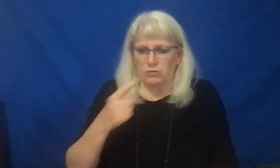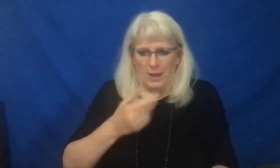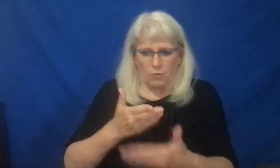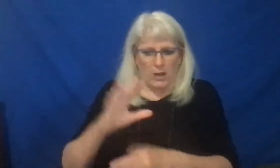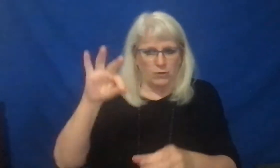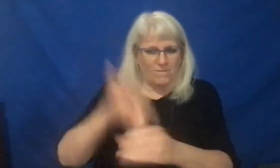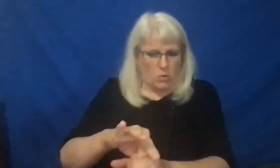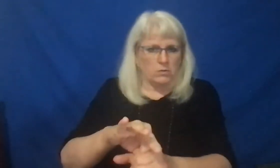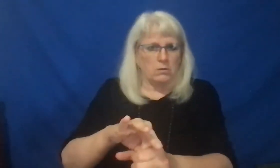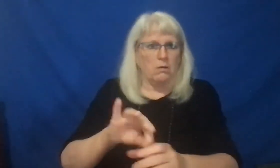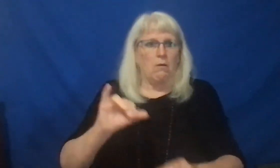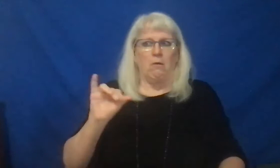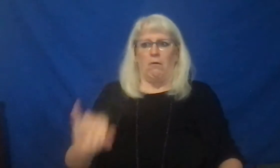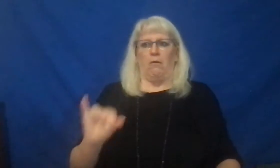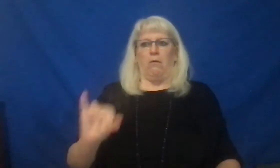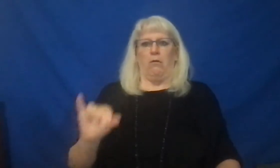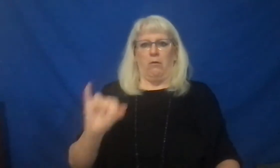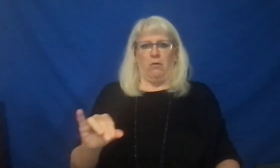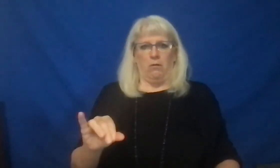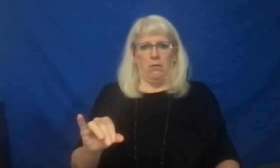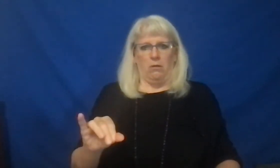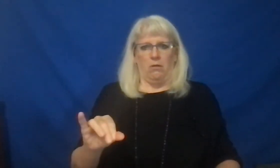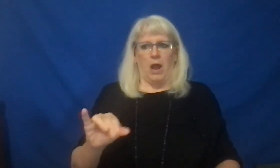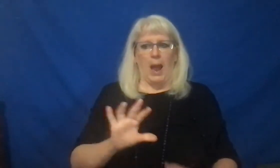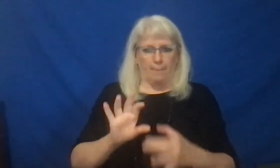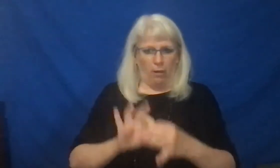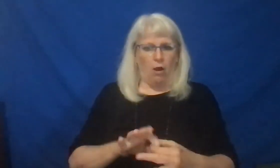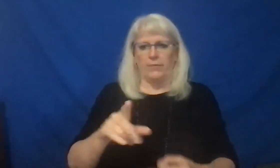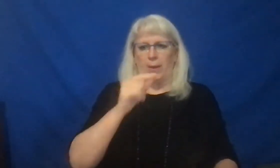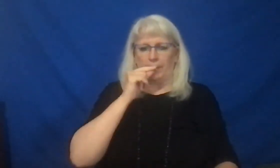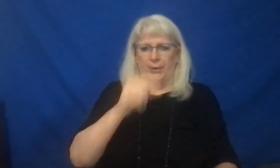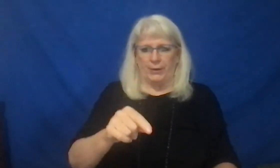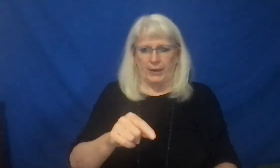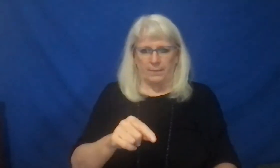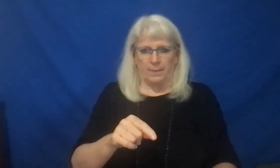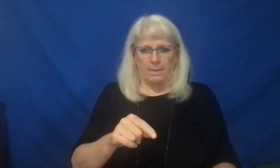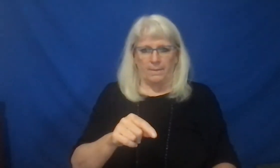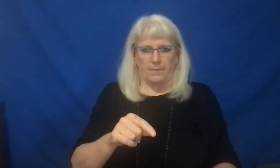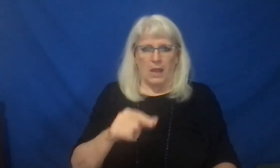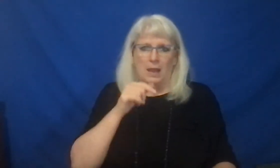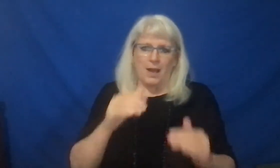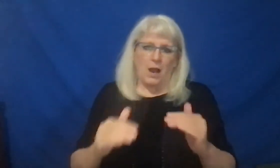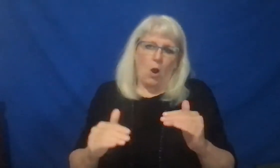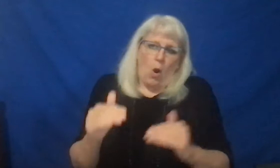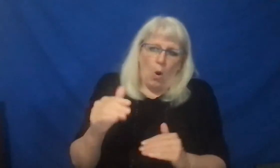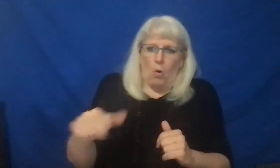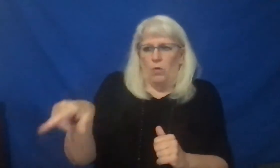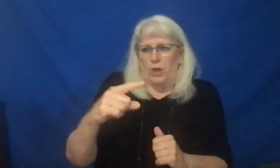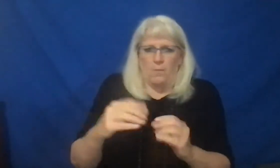where I was a part of. I wasn't a second class citizen in Alcoholics Anonymous. Um, I